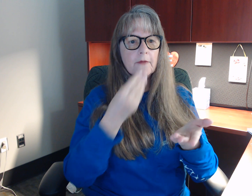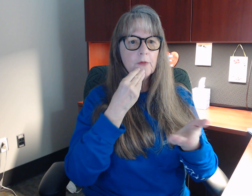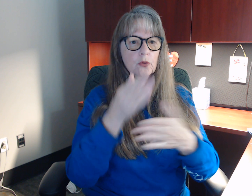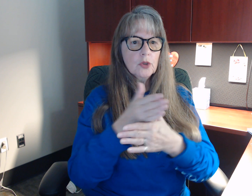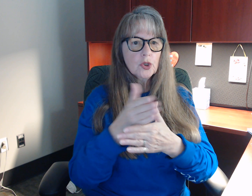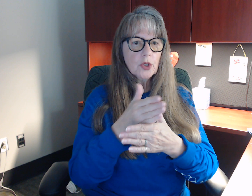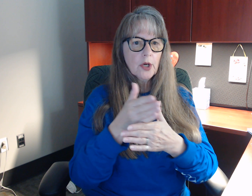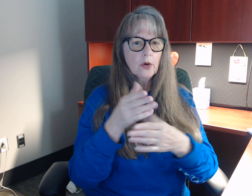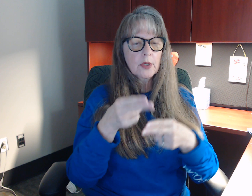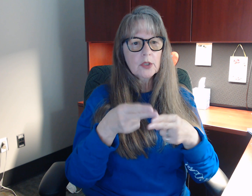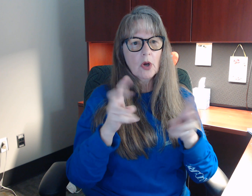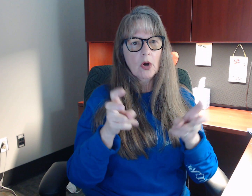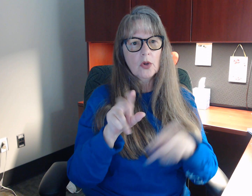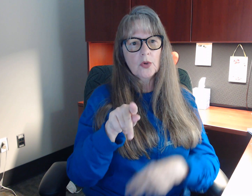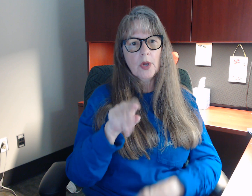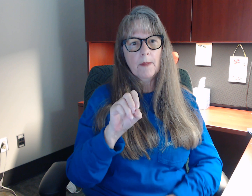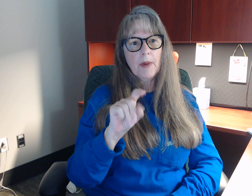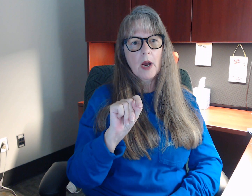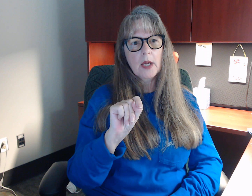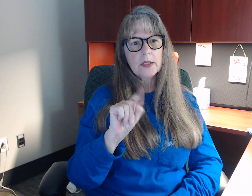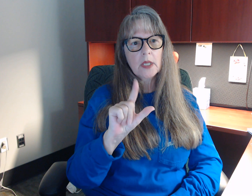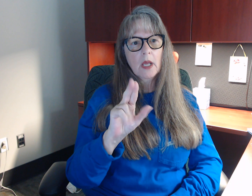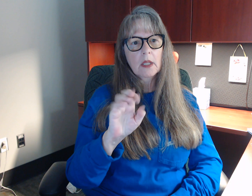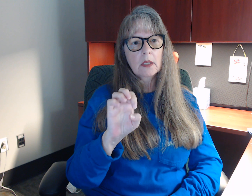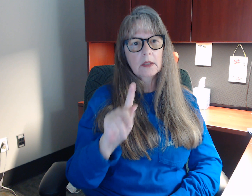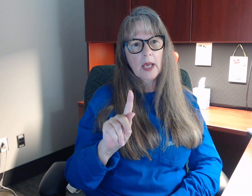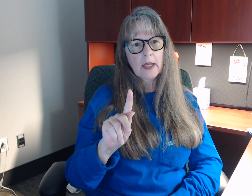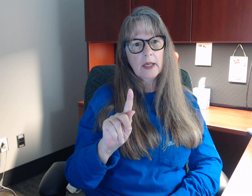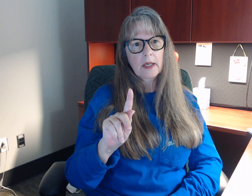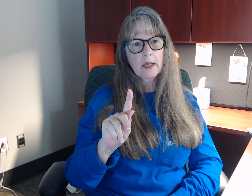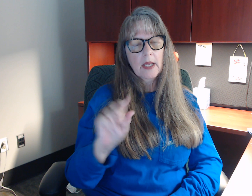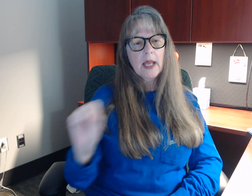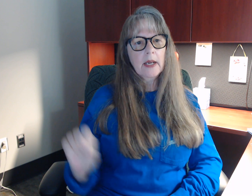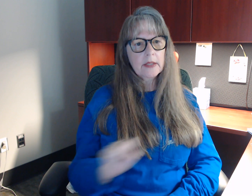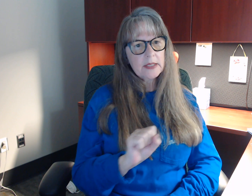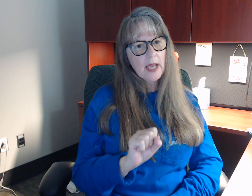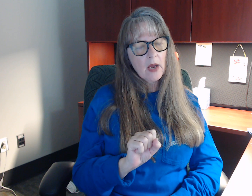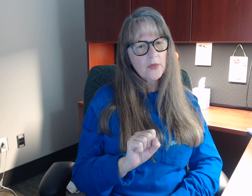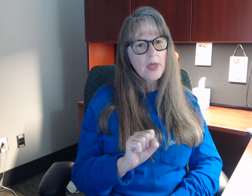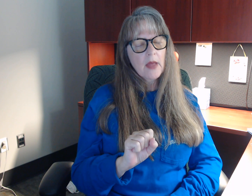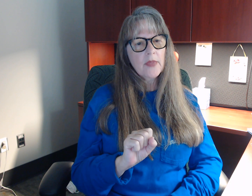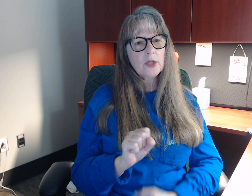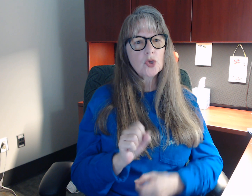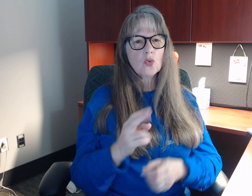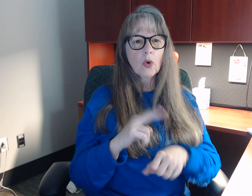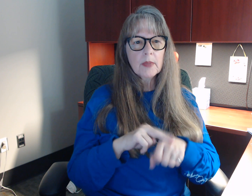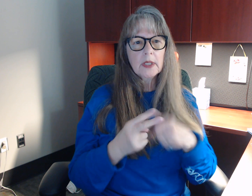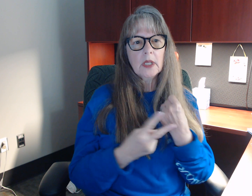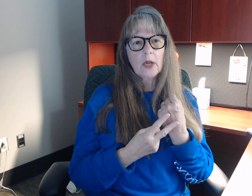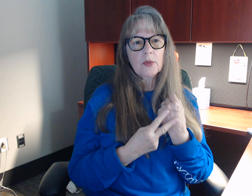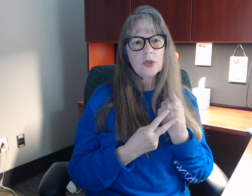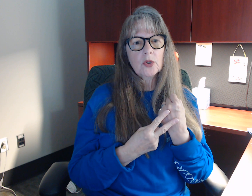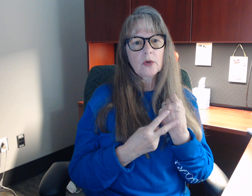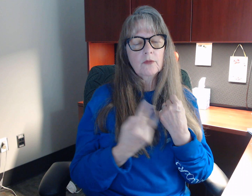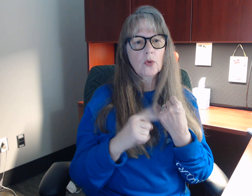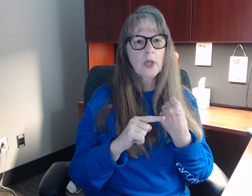to share is called a potluck. And in the South, that's normally like reserved for like